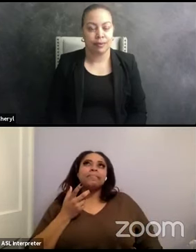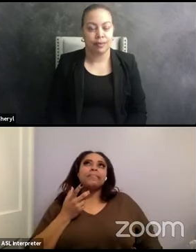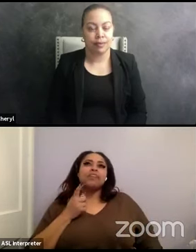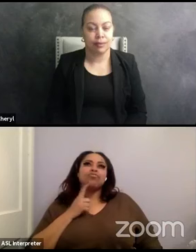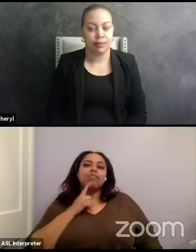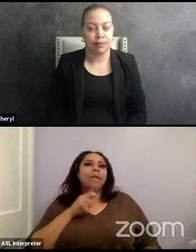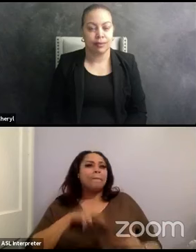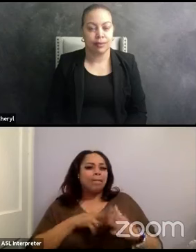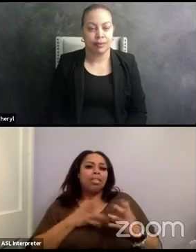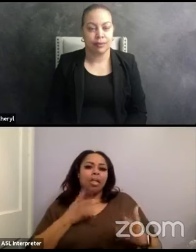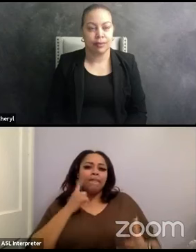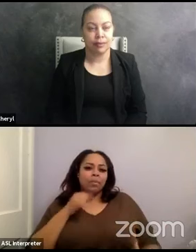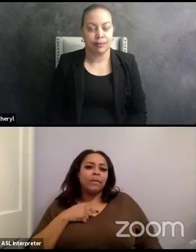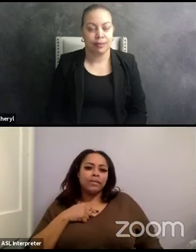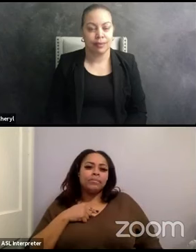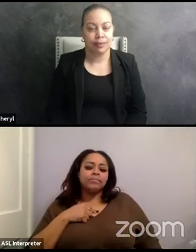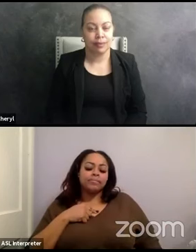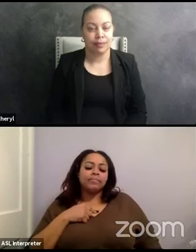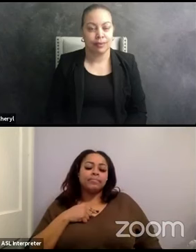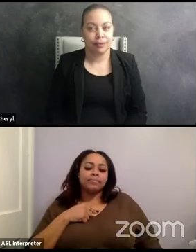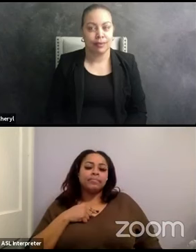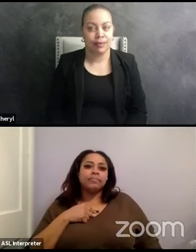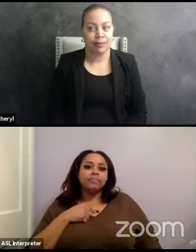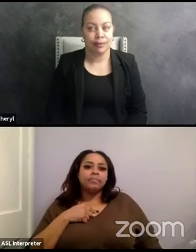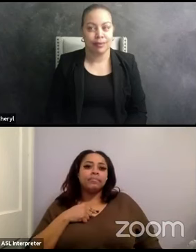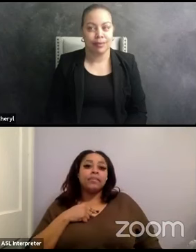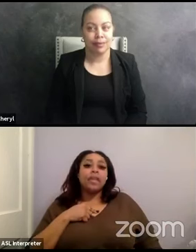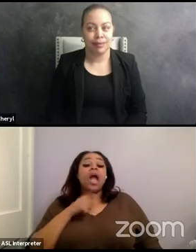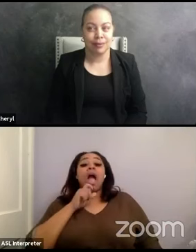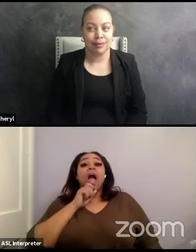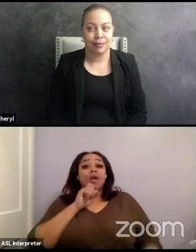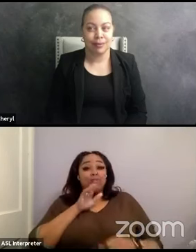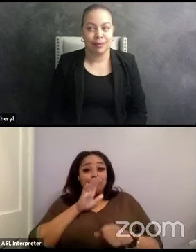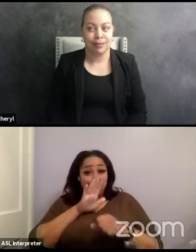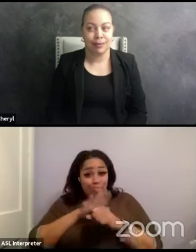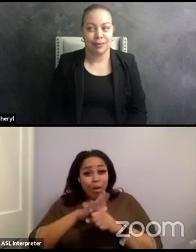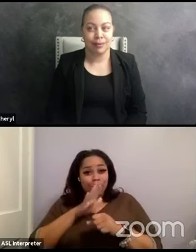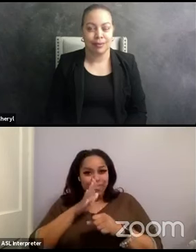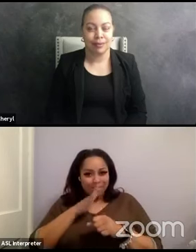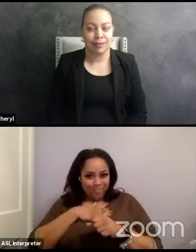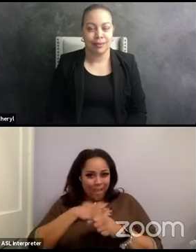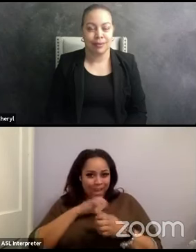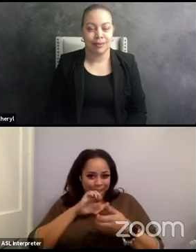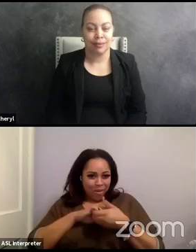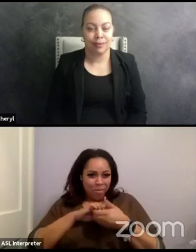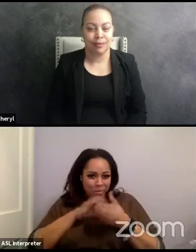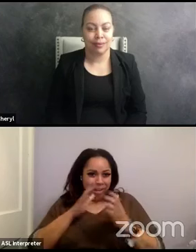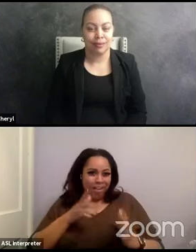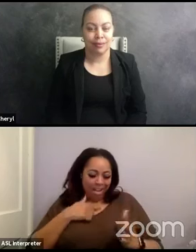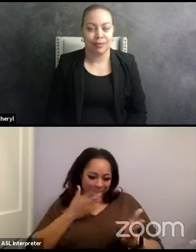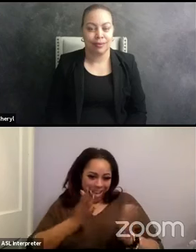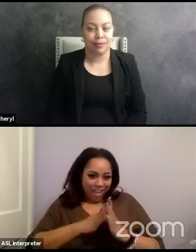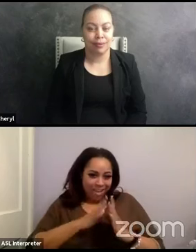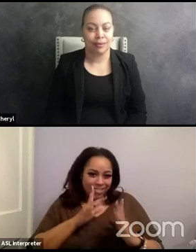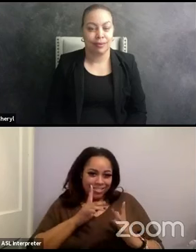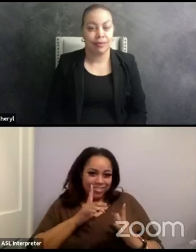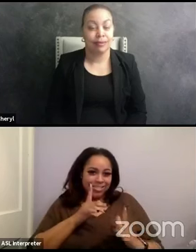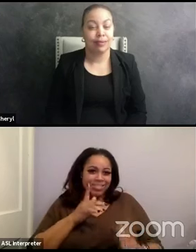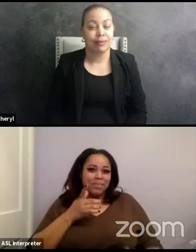me. Also promised my partner that I would ask you, just because I have